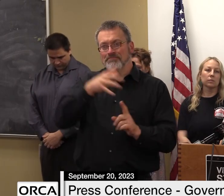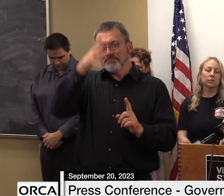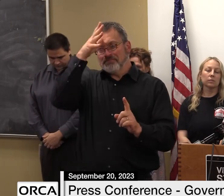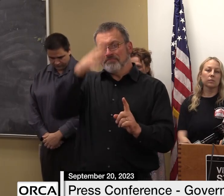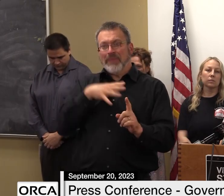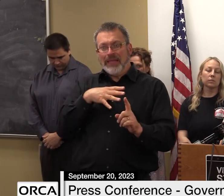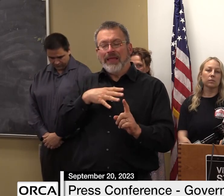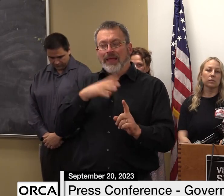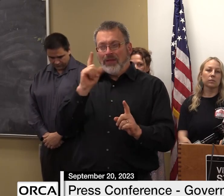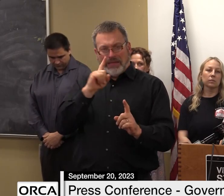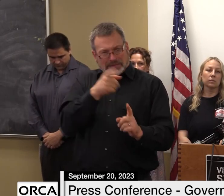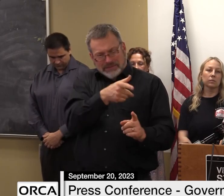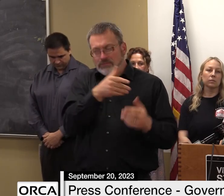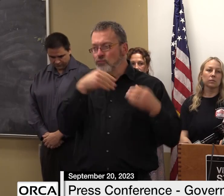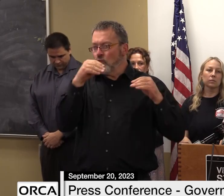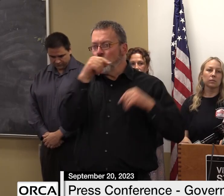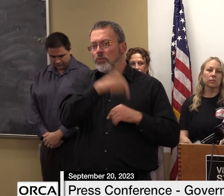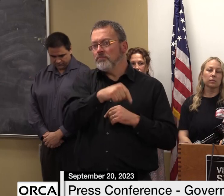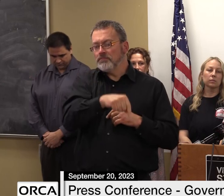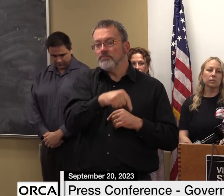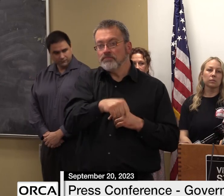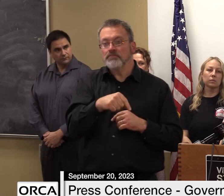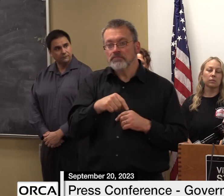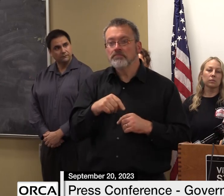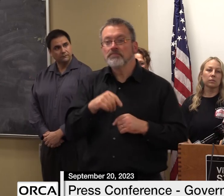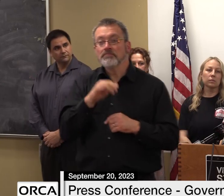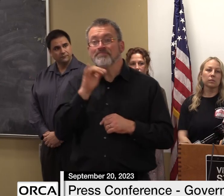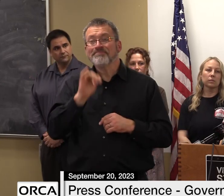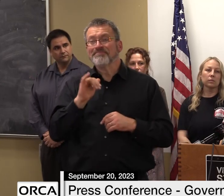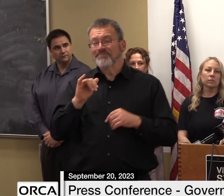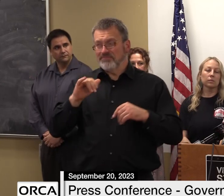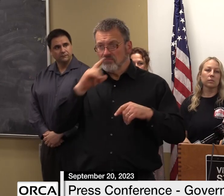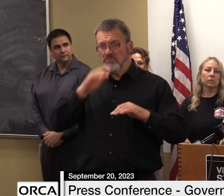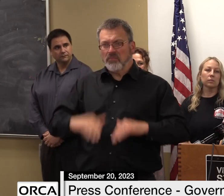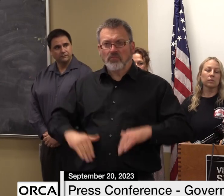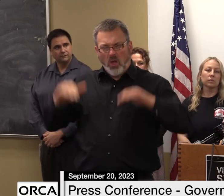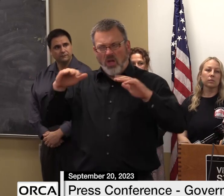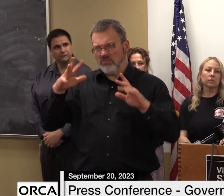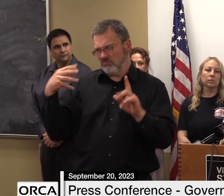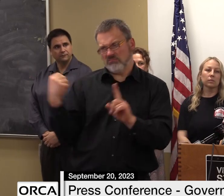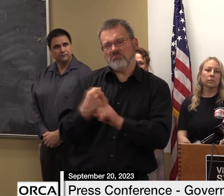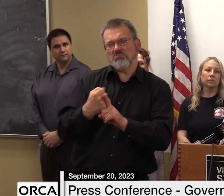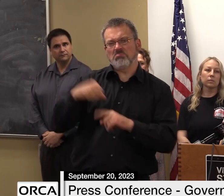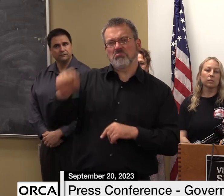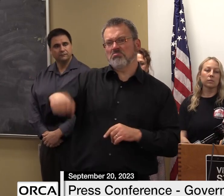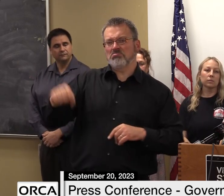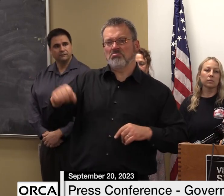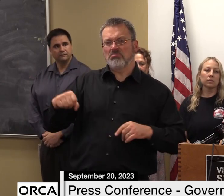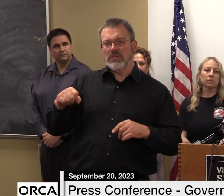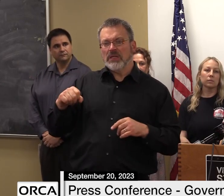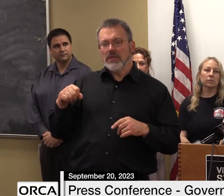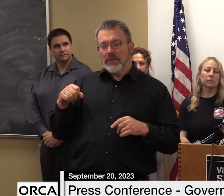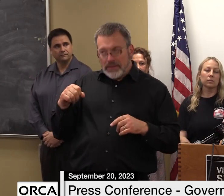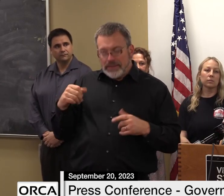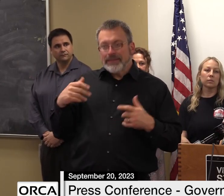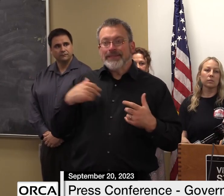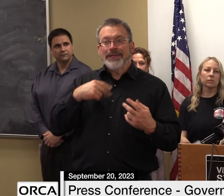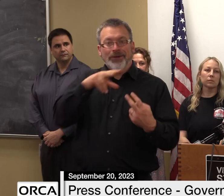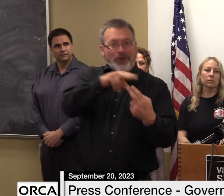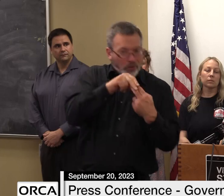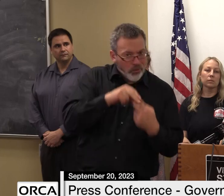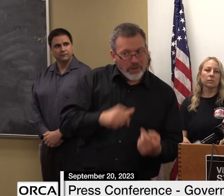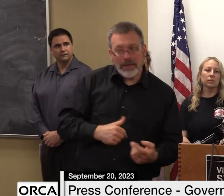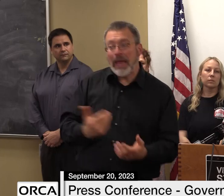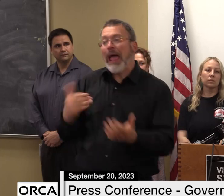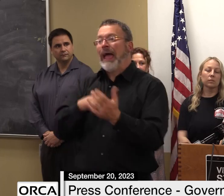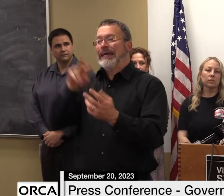been impacted by the storm and was getting a second loan for his property. The governor asked